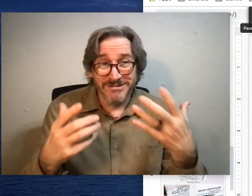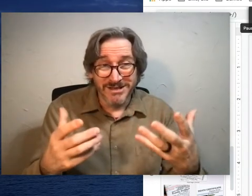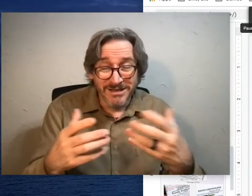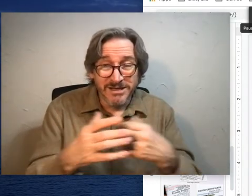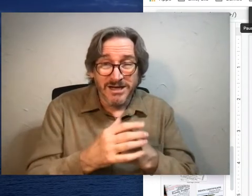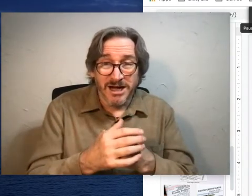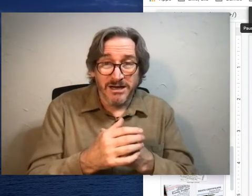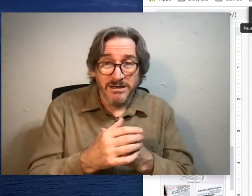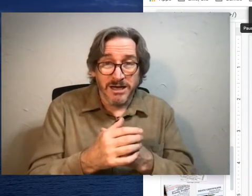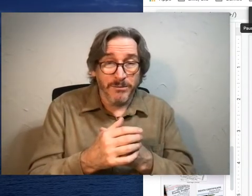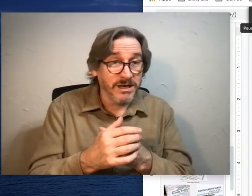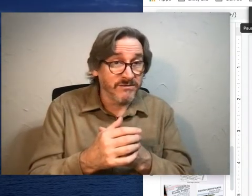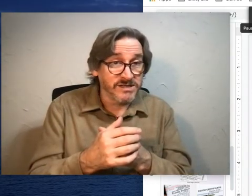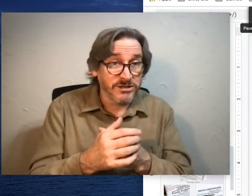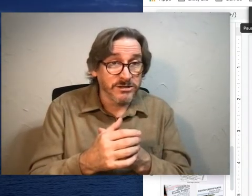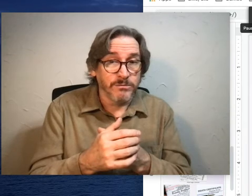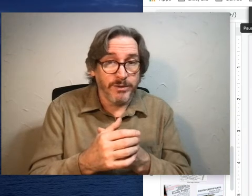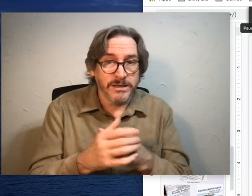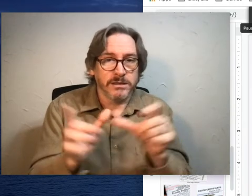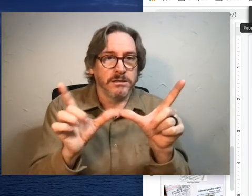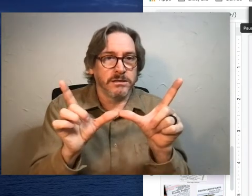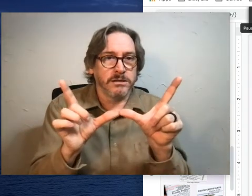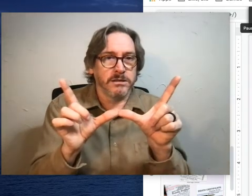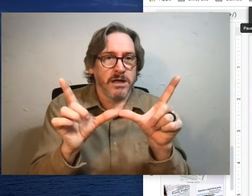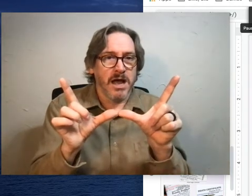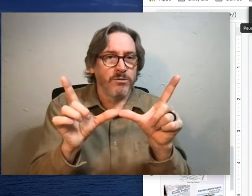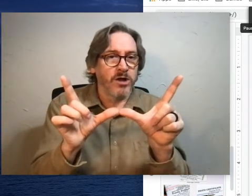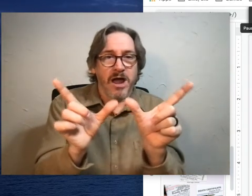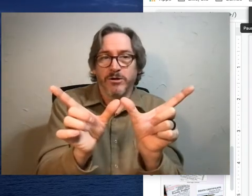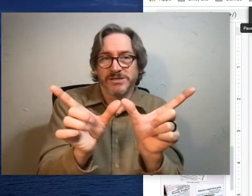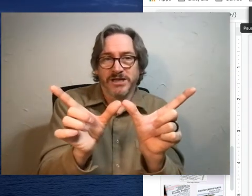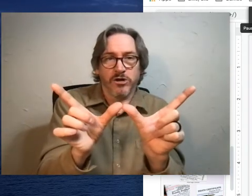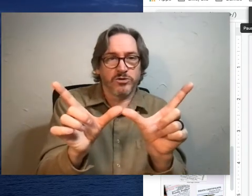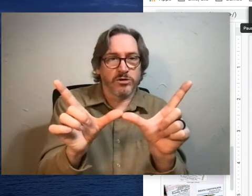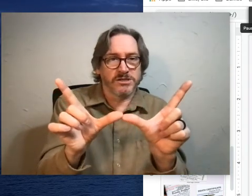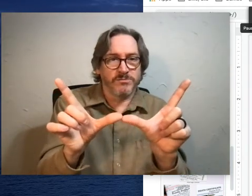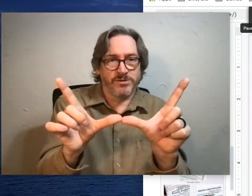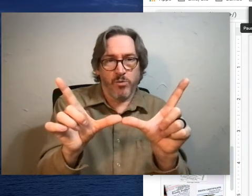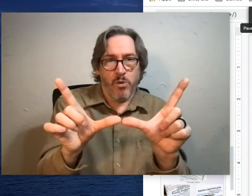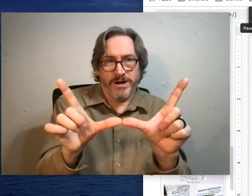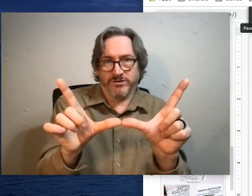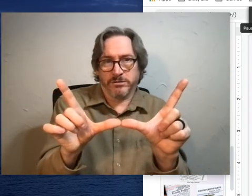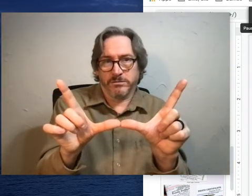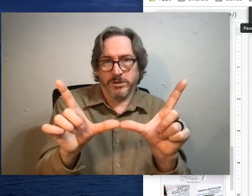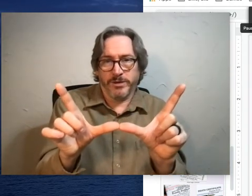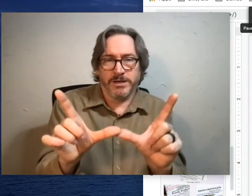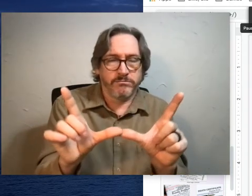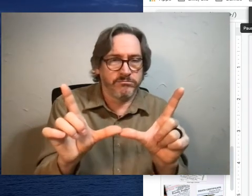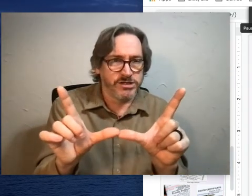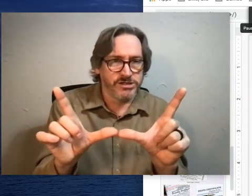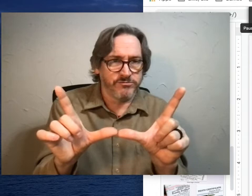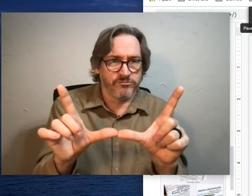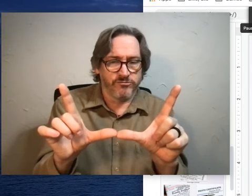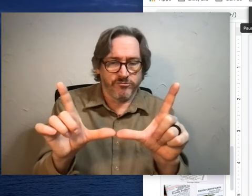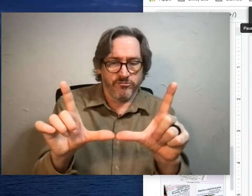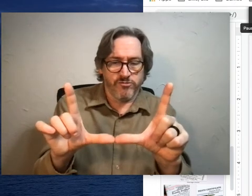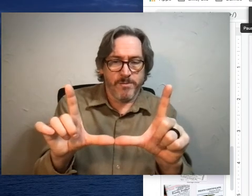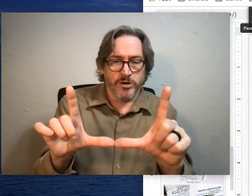often in polite conversation, but I would almost say go towards the whatever. You can